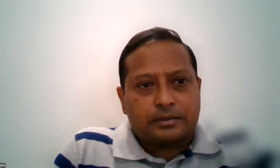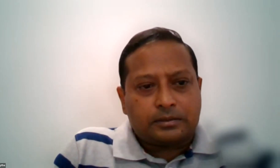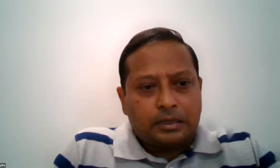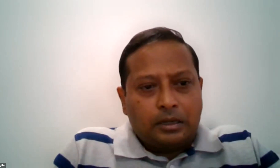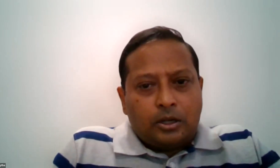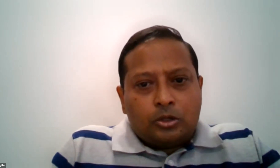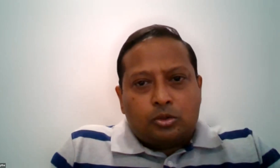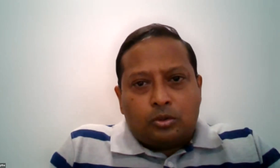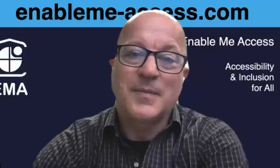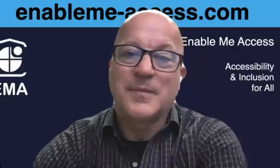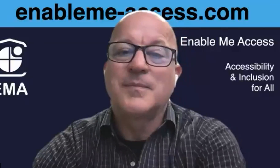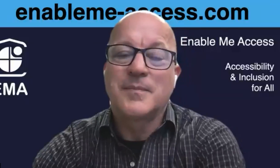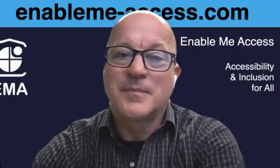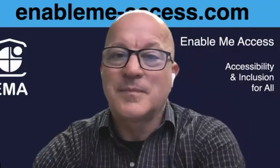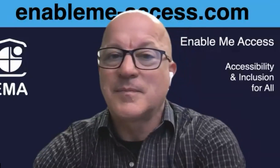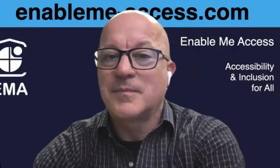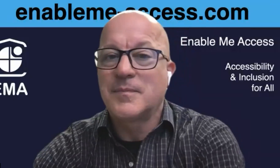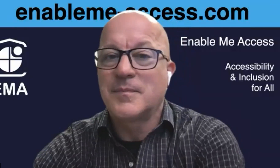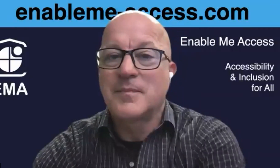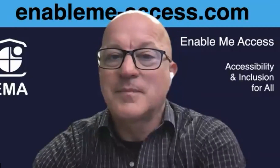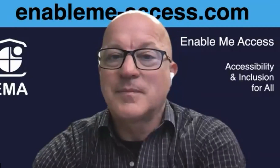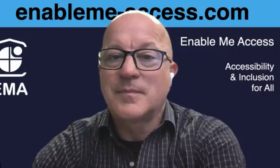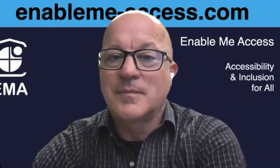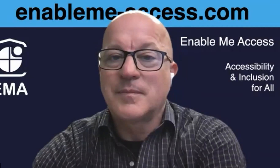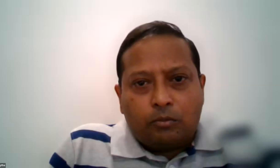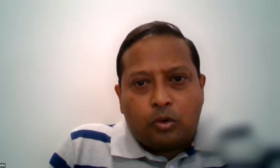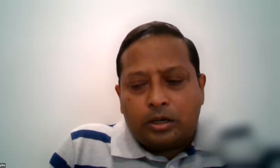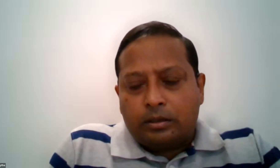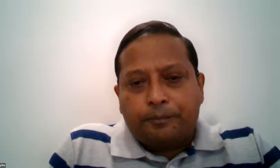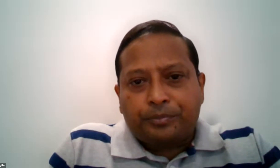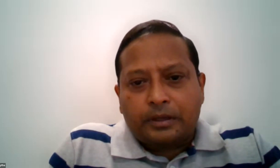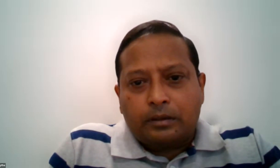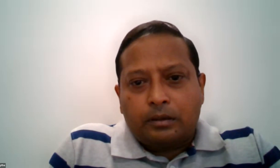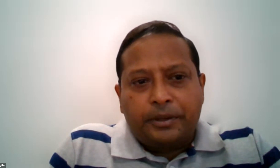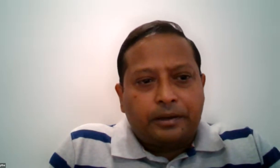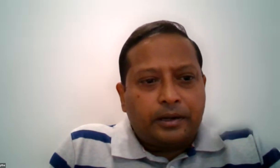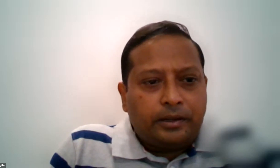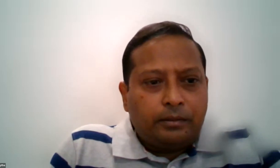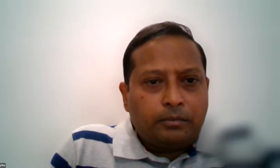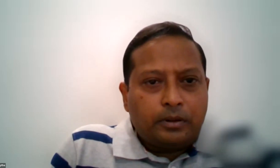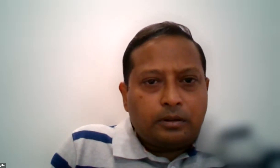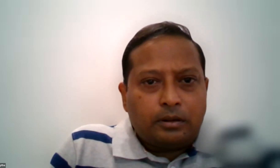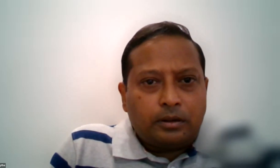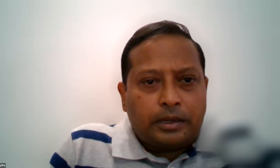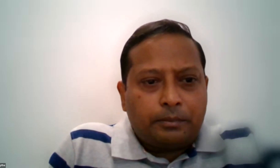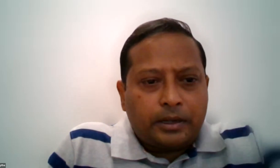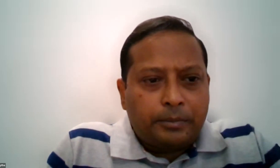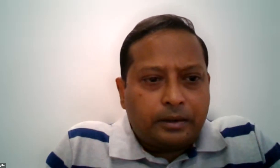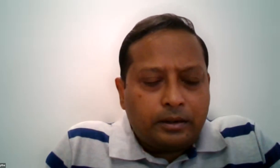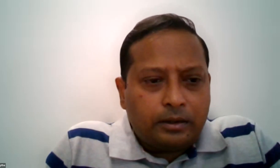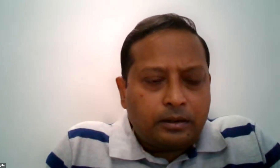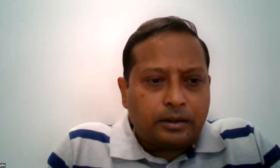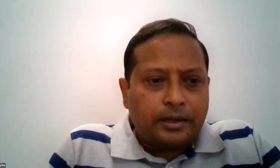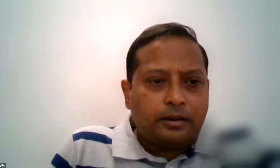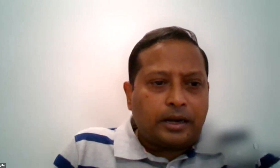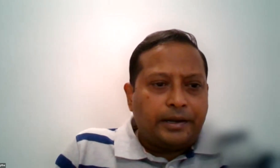be the assessors. So the initiative with this dialogue, what Peter and team,